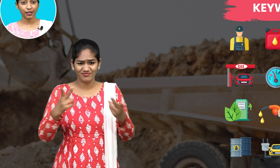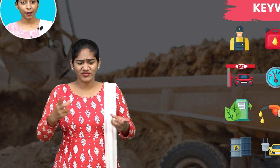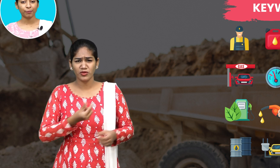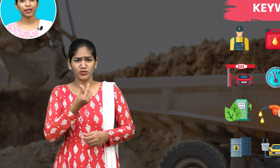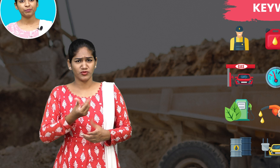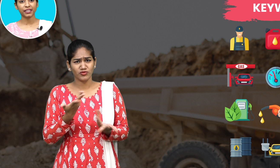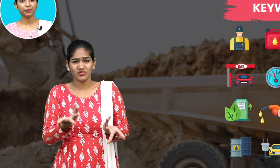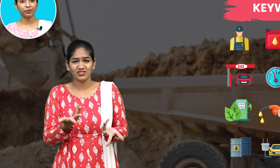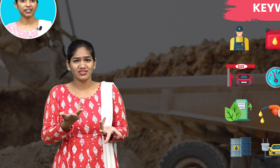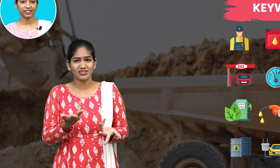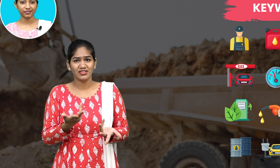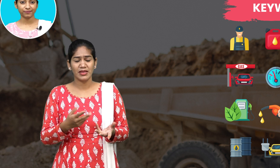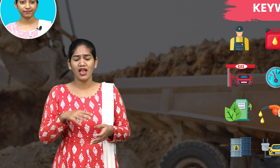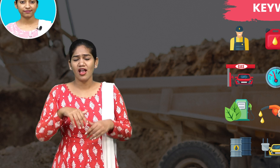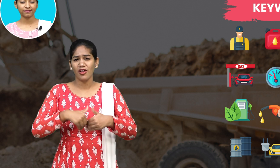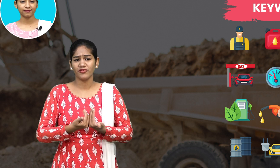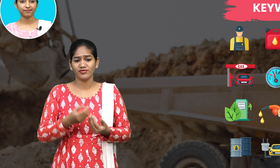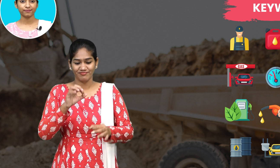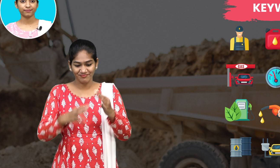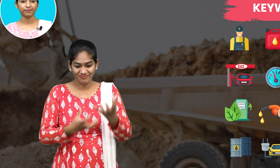usually by being burned.